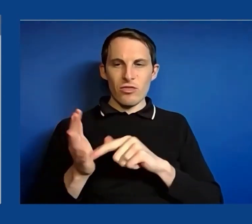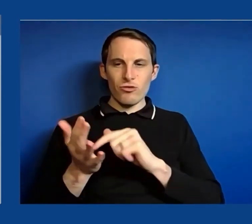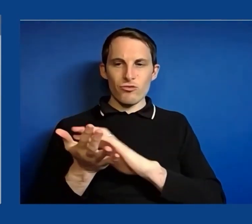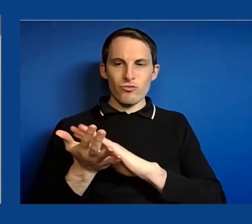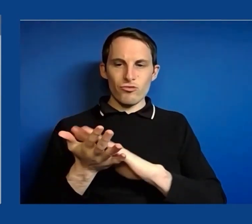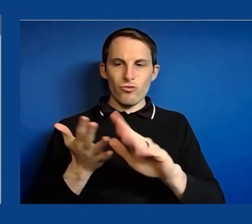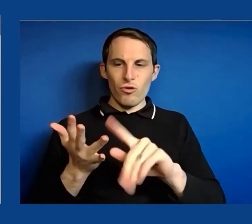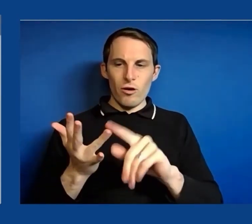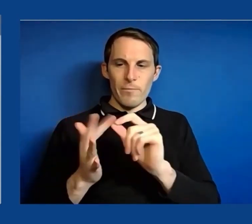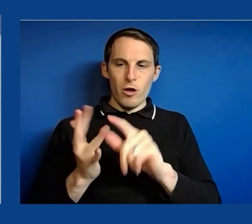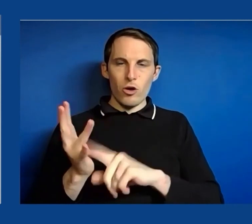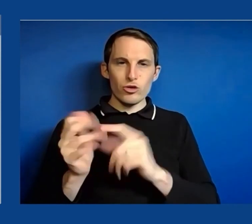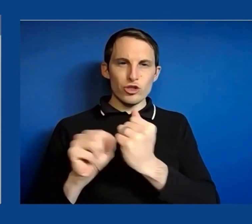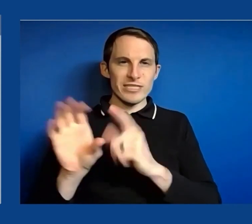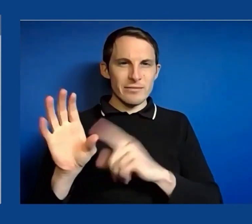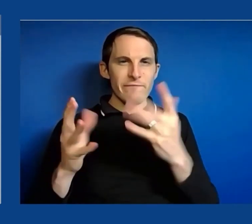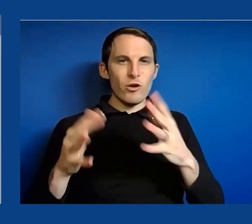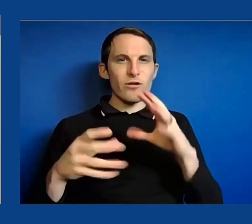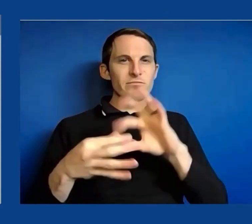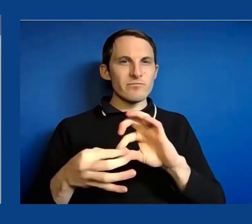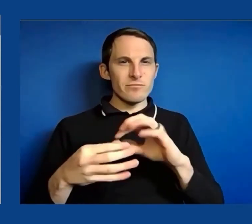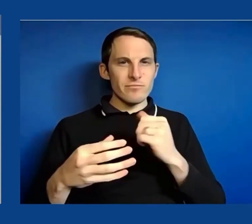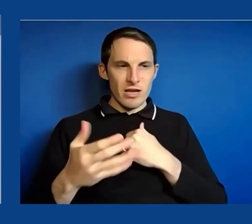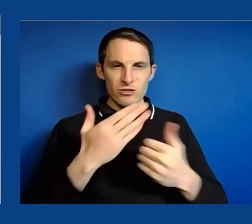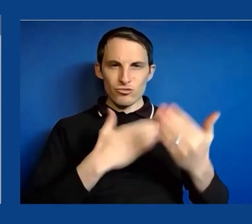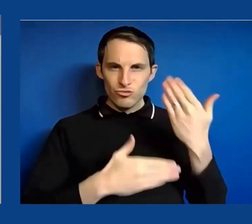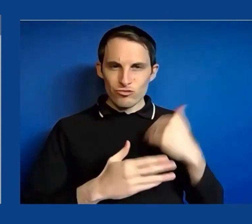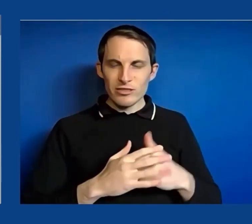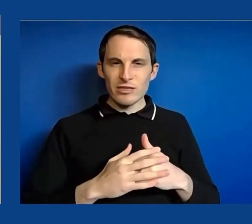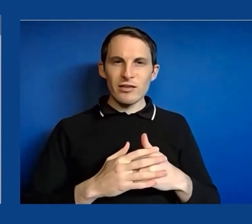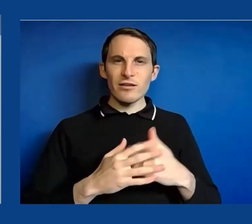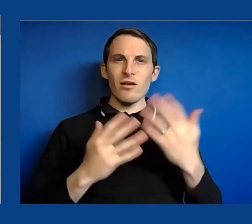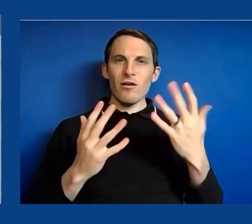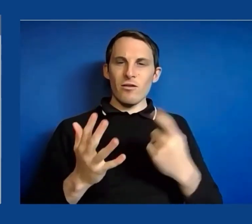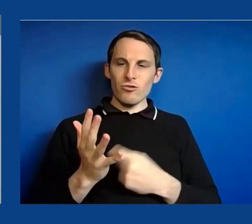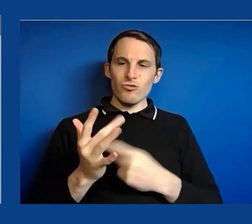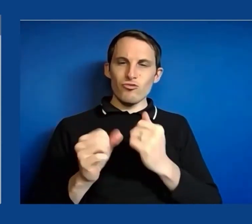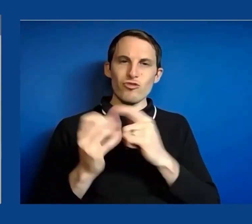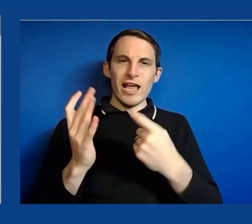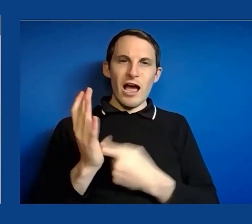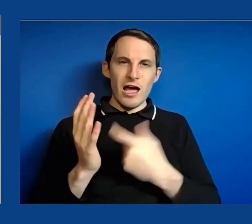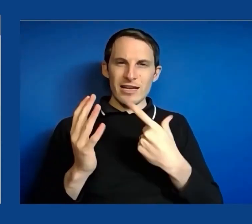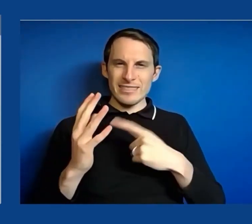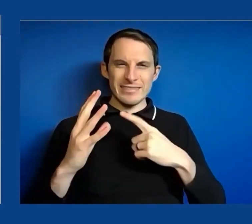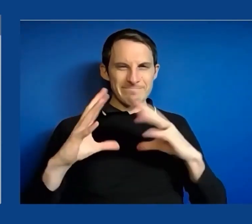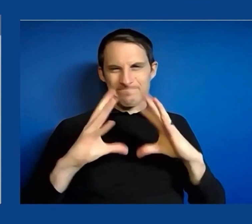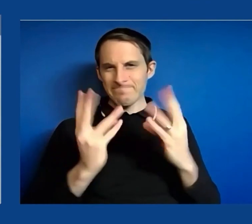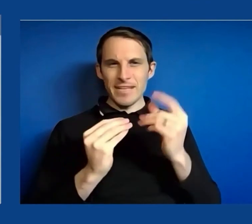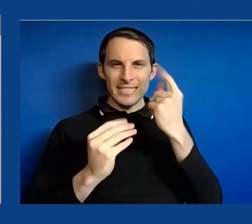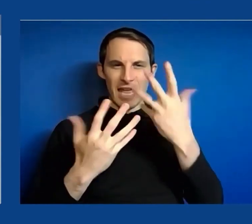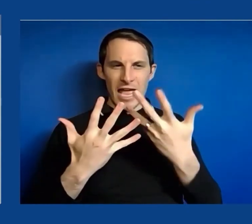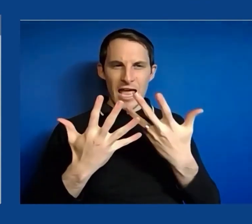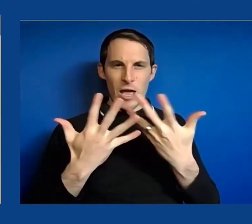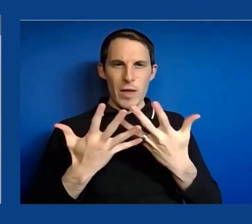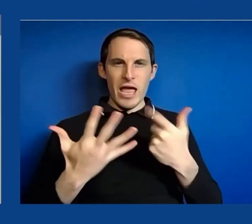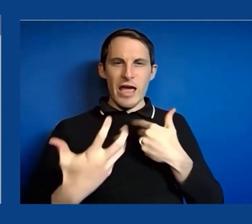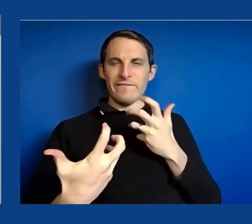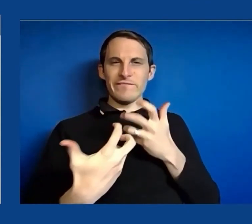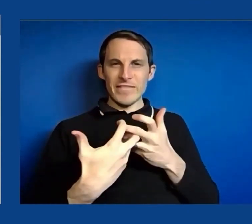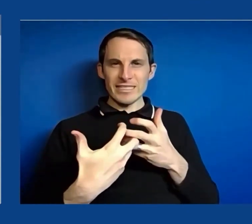own history. It's about the rigour that you have to understand where you fit in the